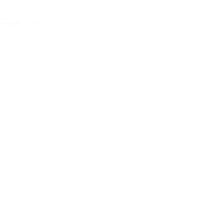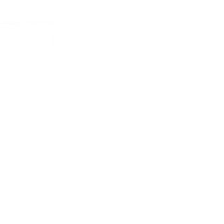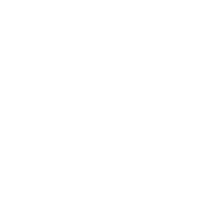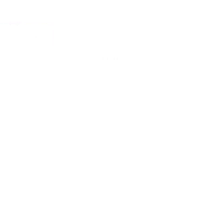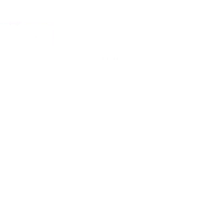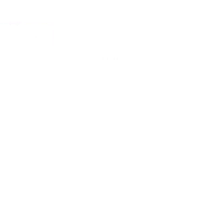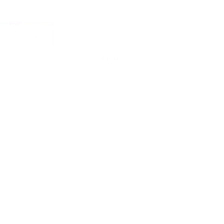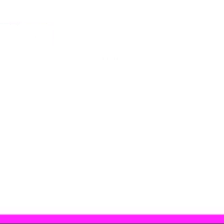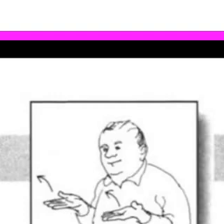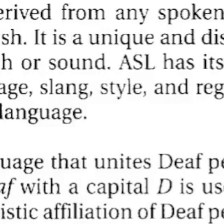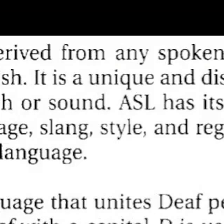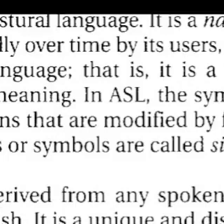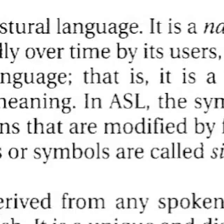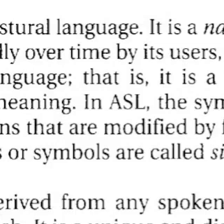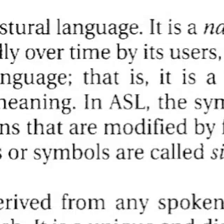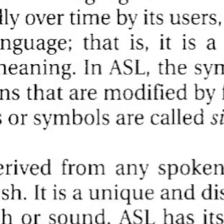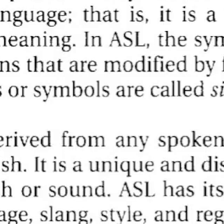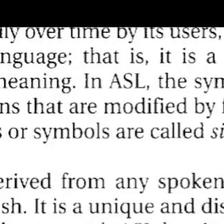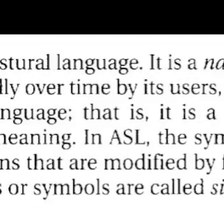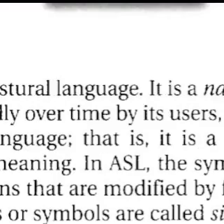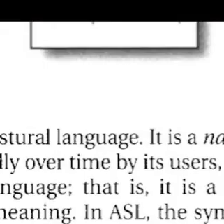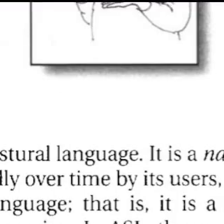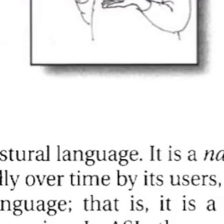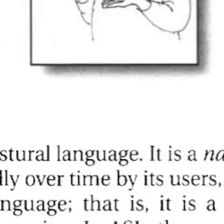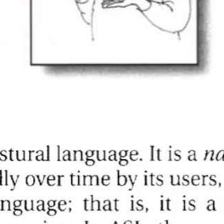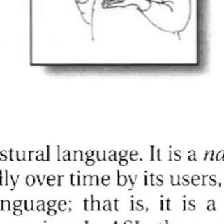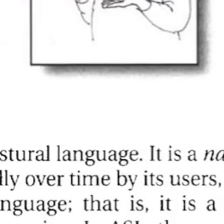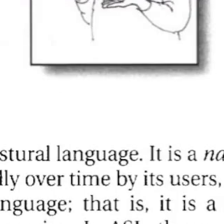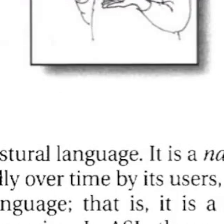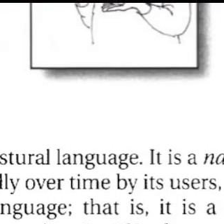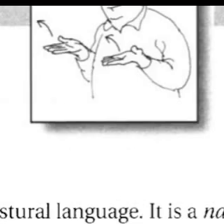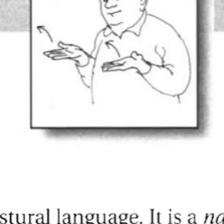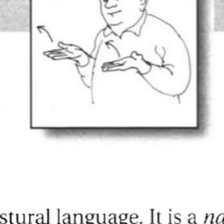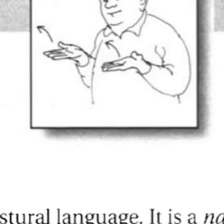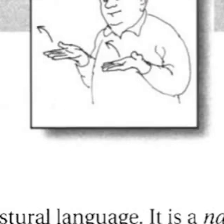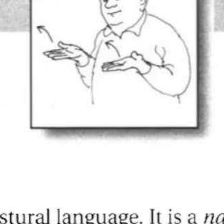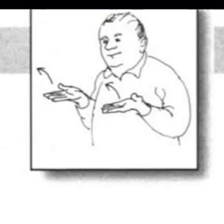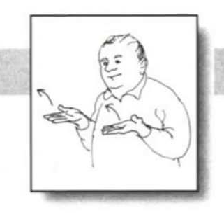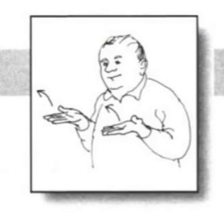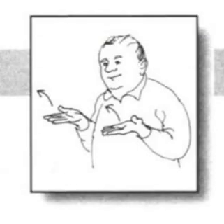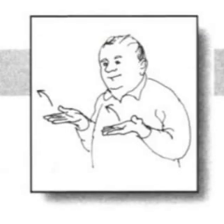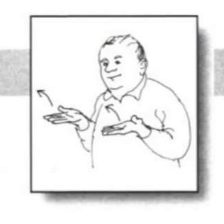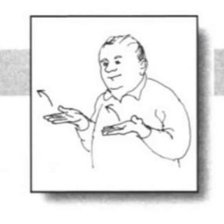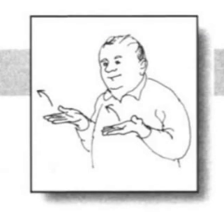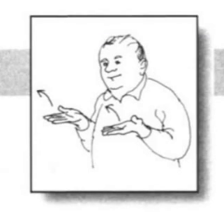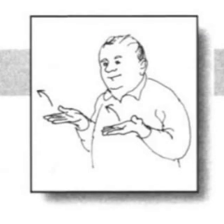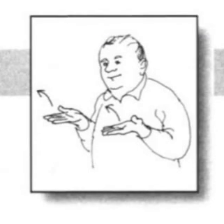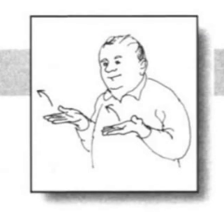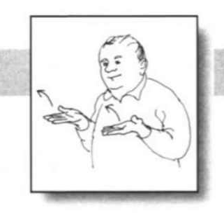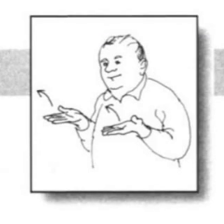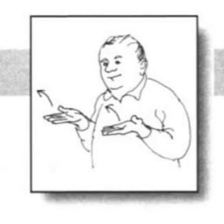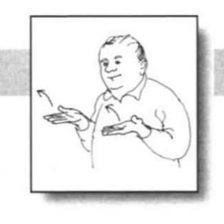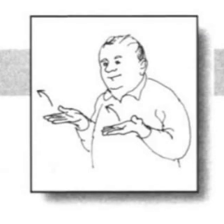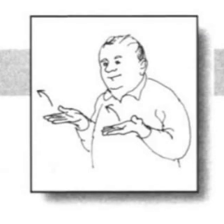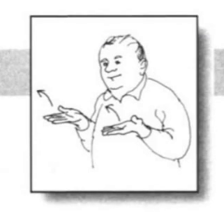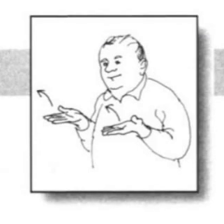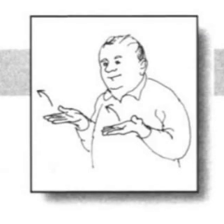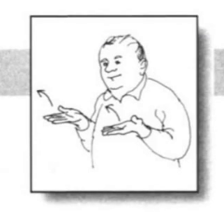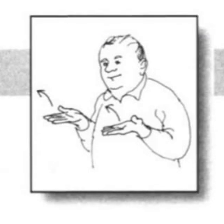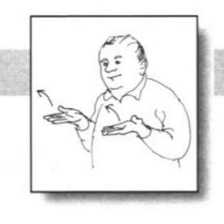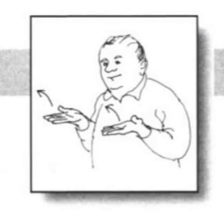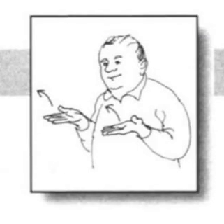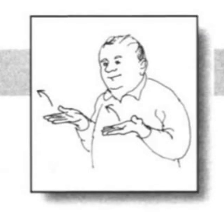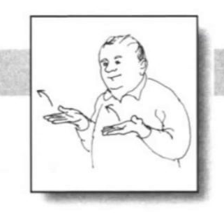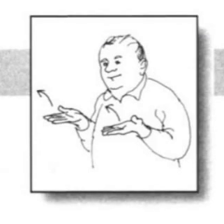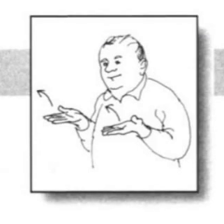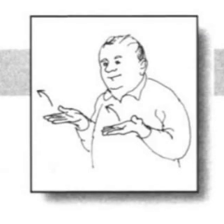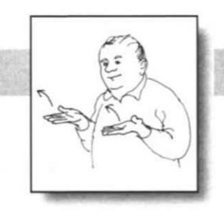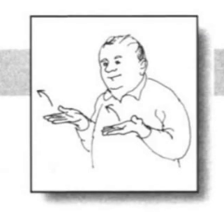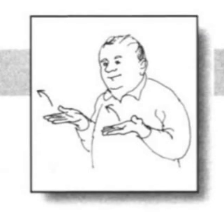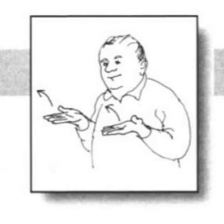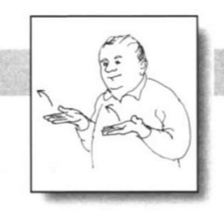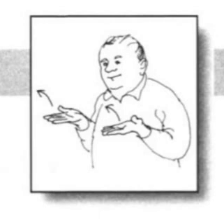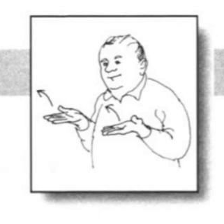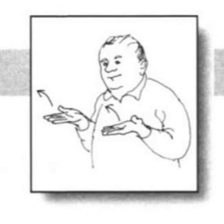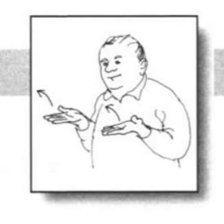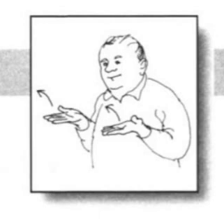left blank. And by the way, everyone who is watching and listening to this amazing lecture of ASL, I want to tell